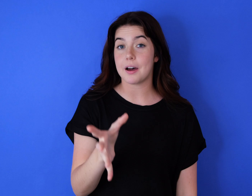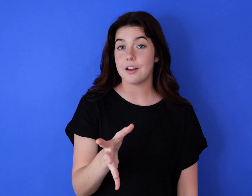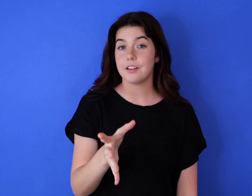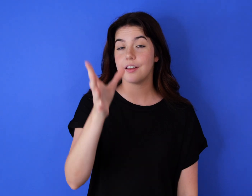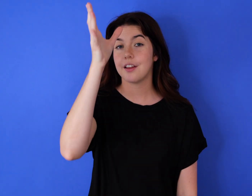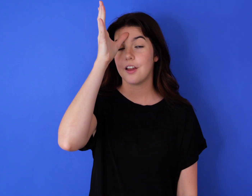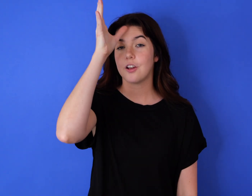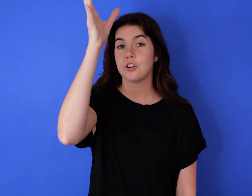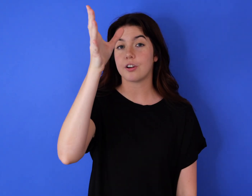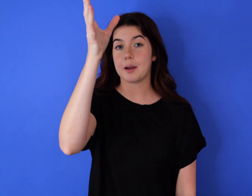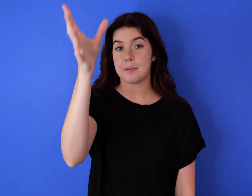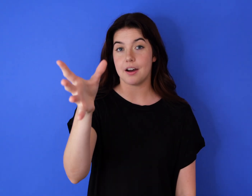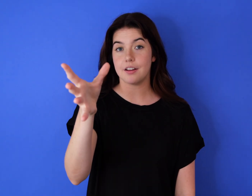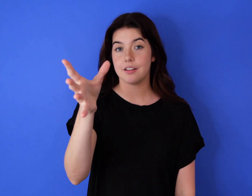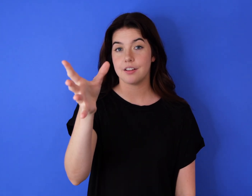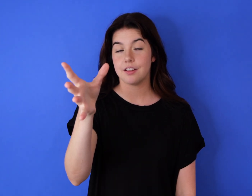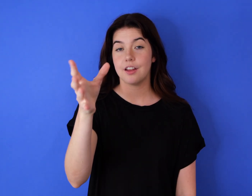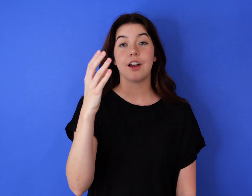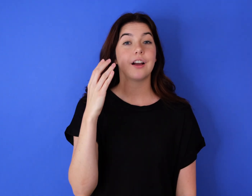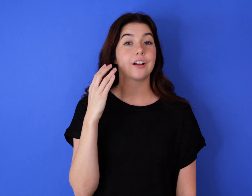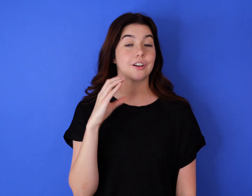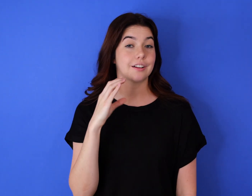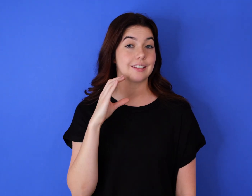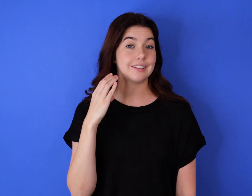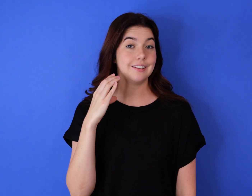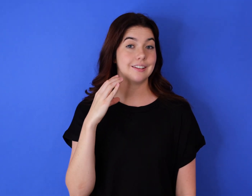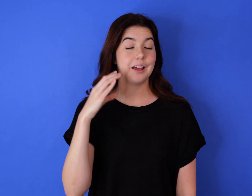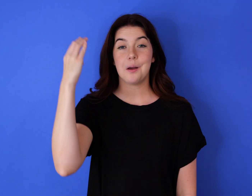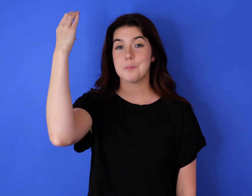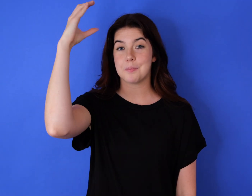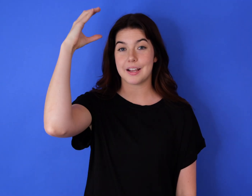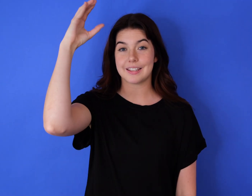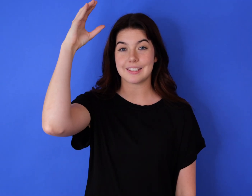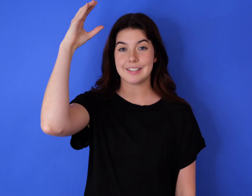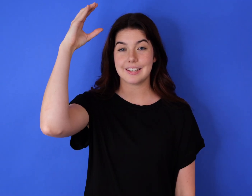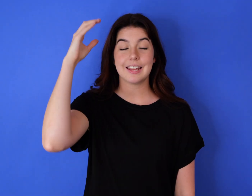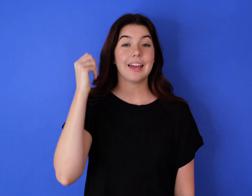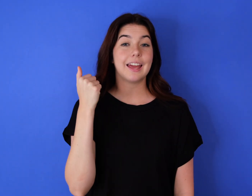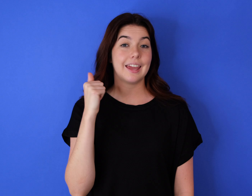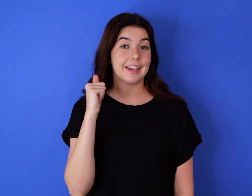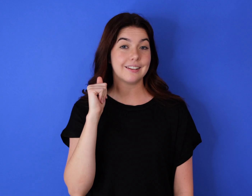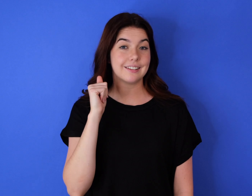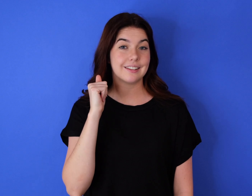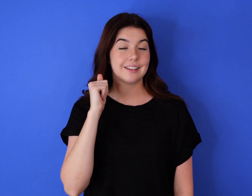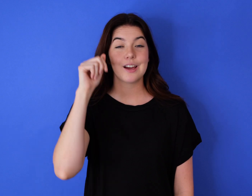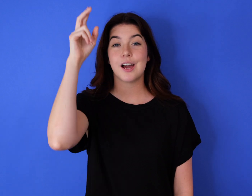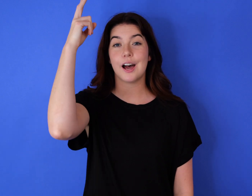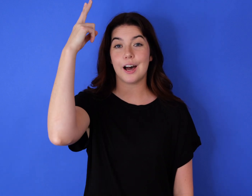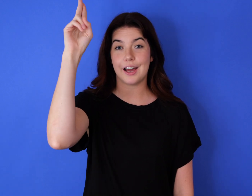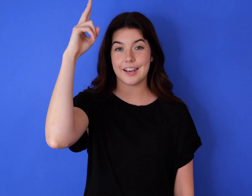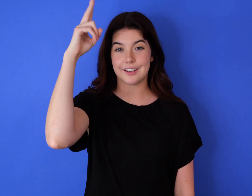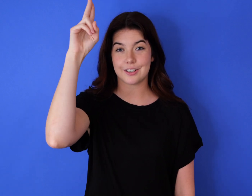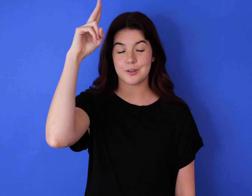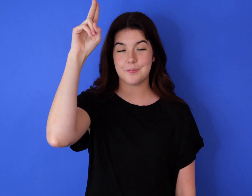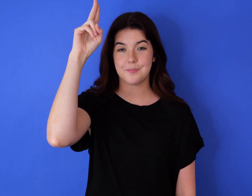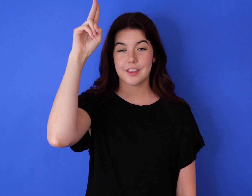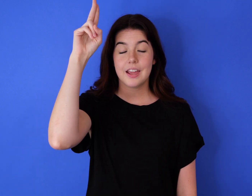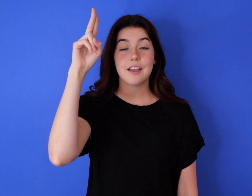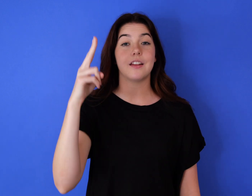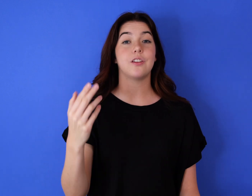grandma, grandpa, girl cousin, boy cousin, aunt, and uncle. And then you could